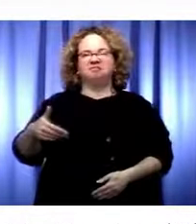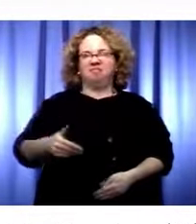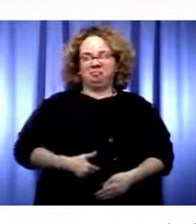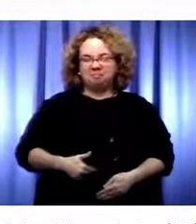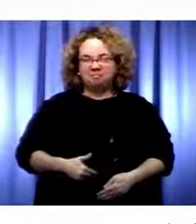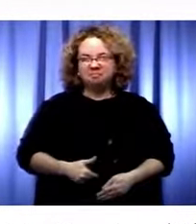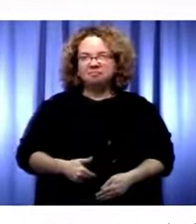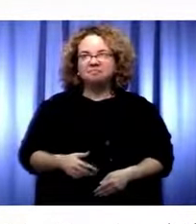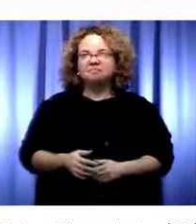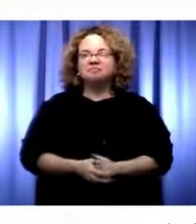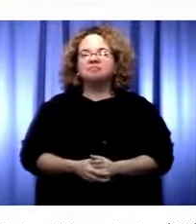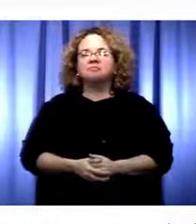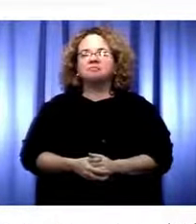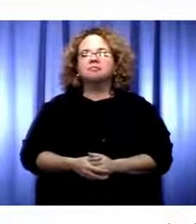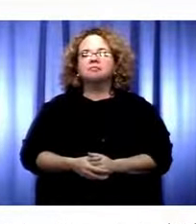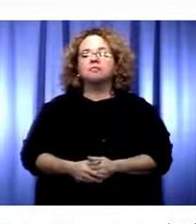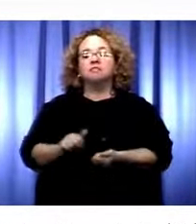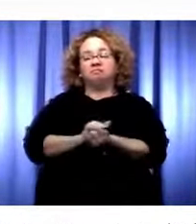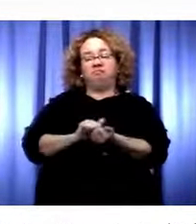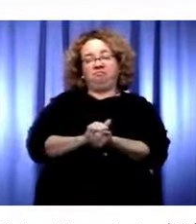Today's lecture will be about the digestive system.